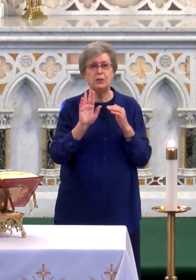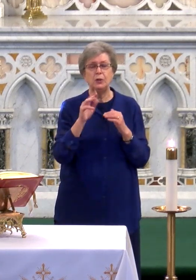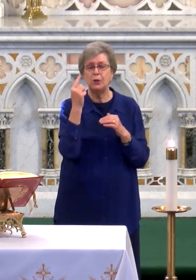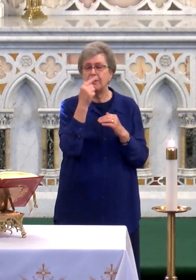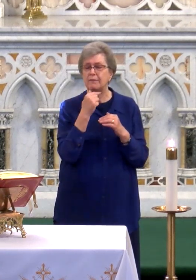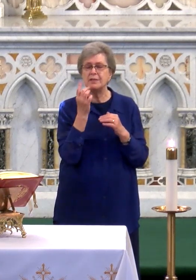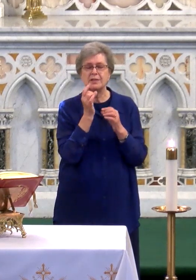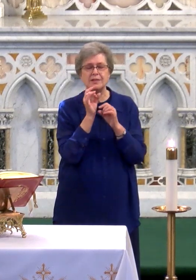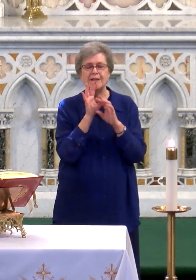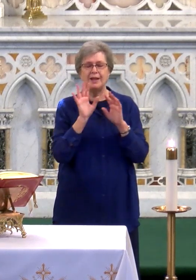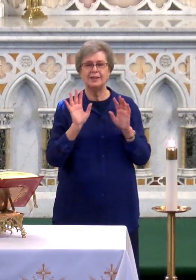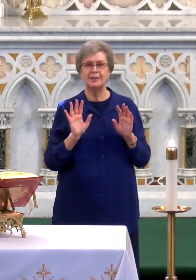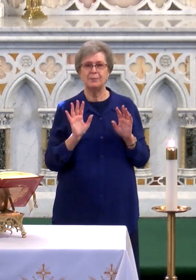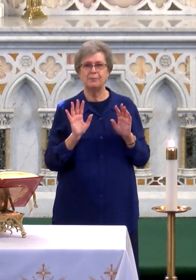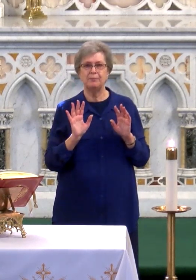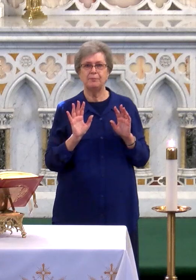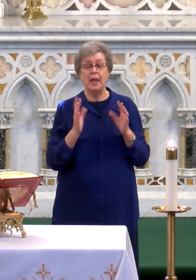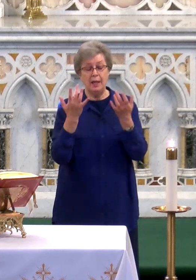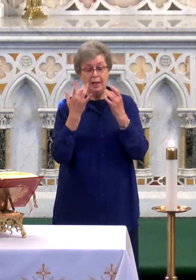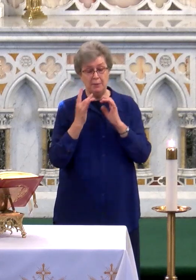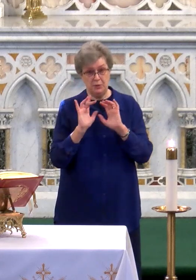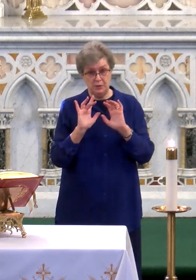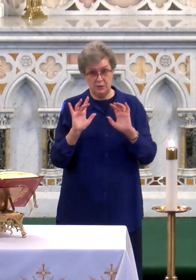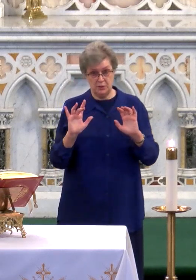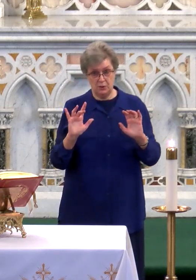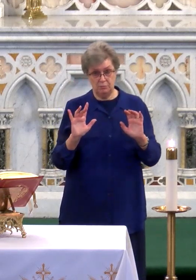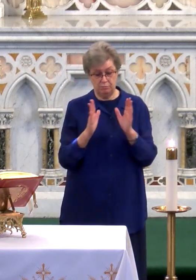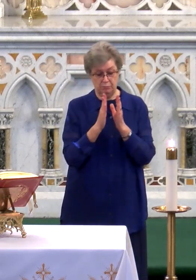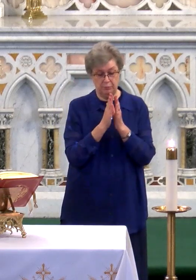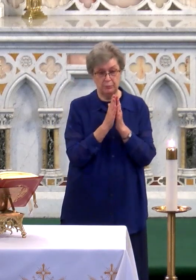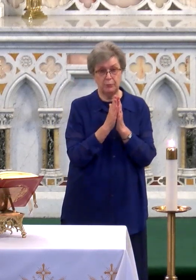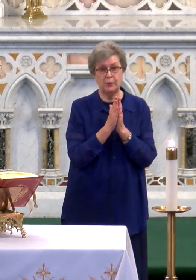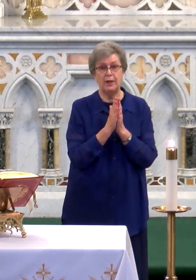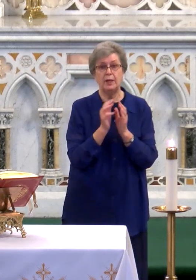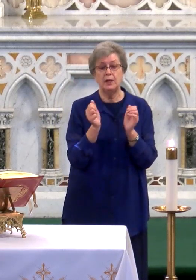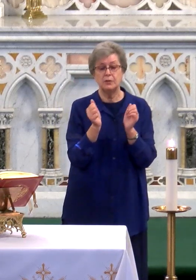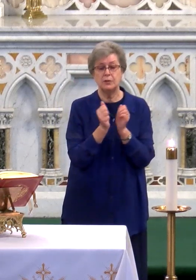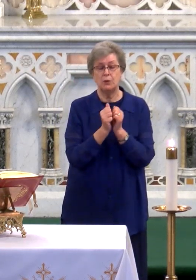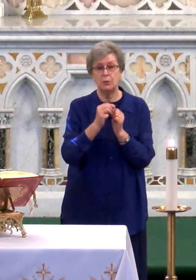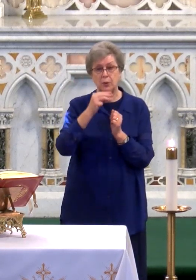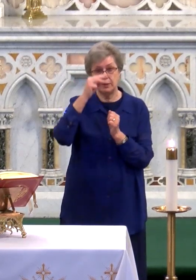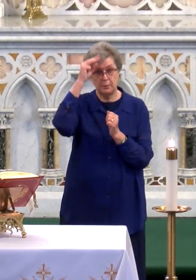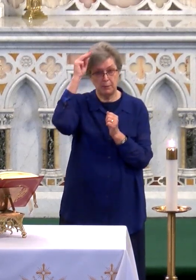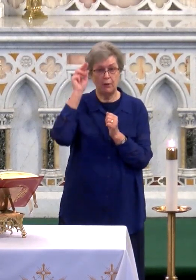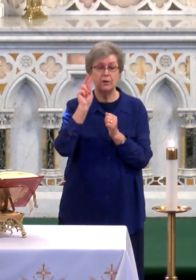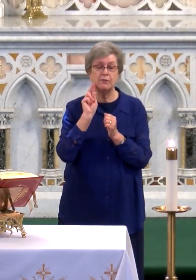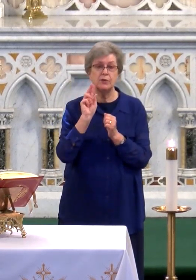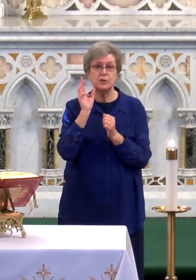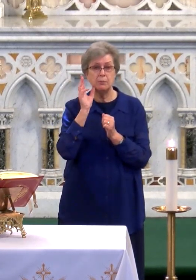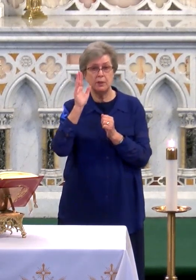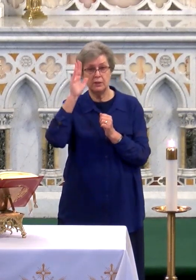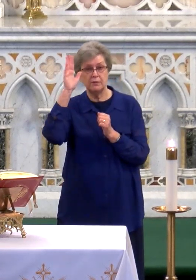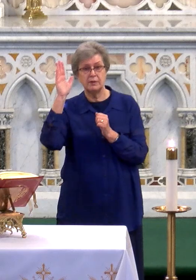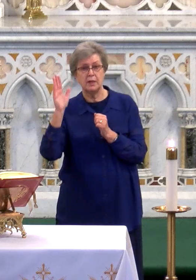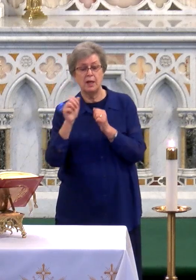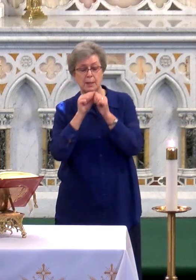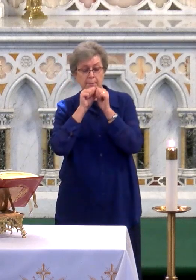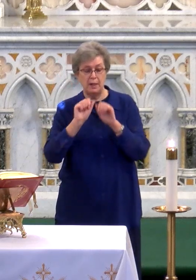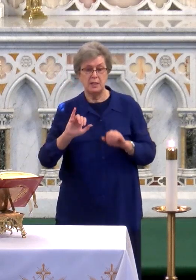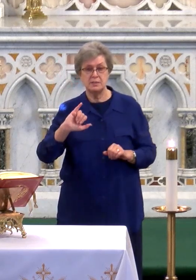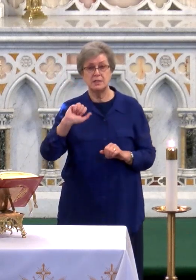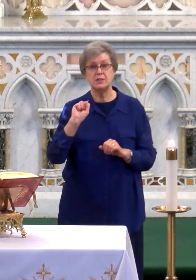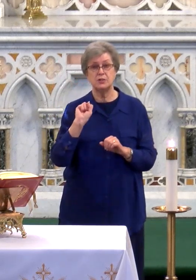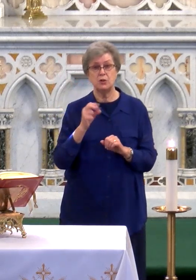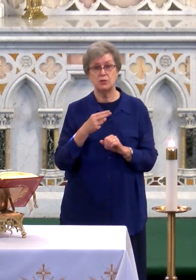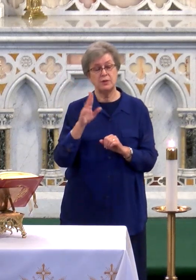face. Have mercy on us all, we pray, that with the Blessed Virgin Mary, Mother of God, with Blessed Joseph,